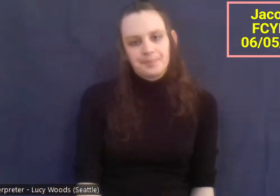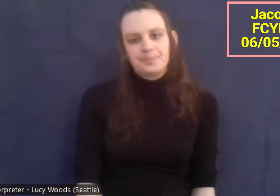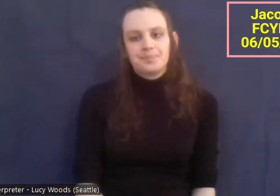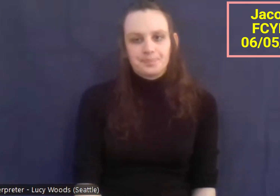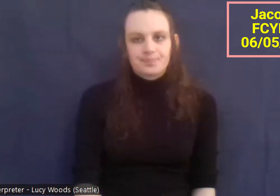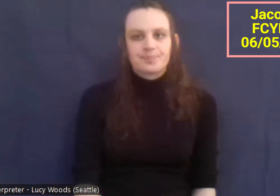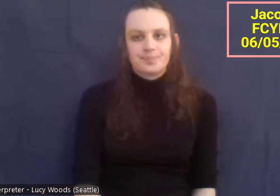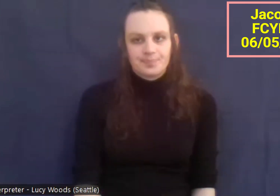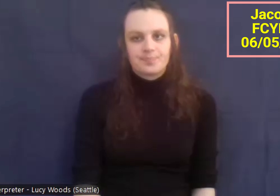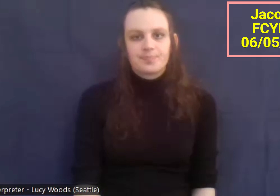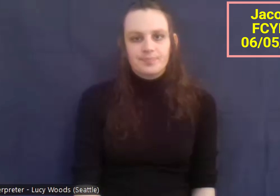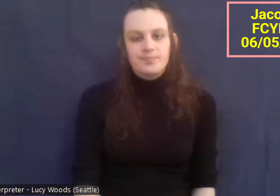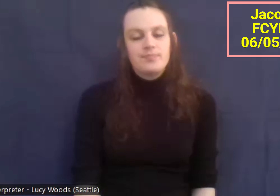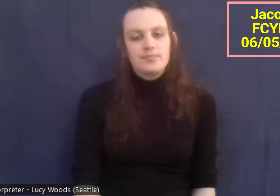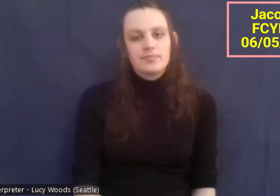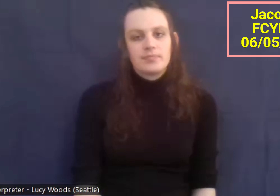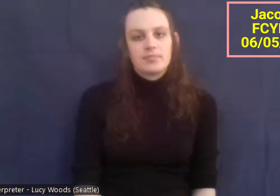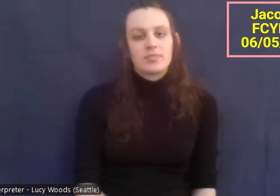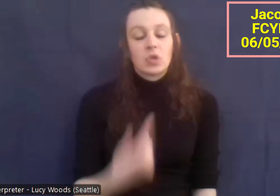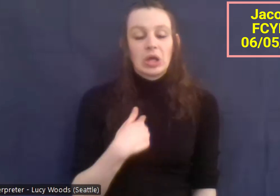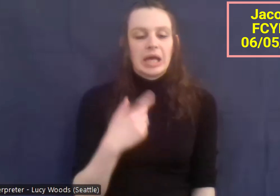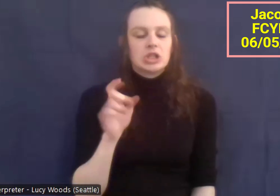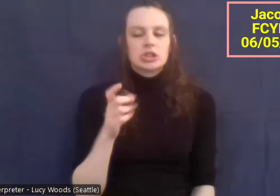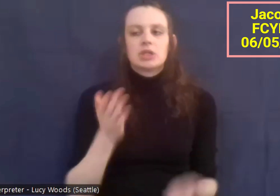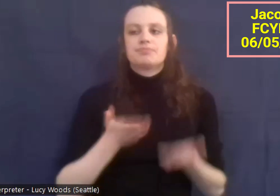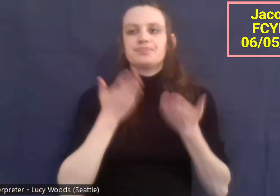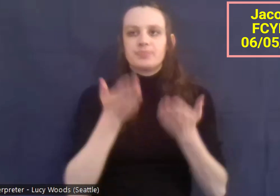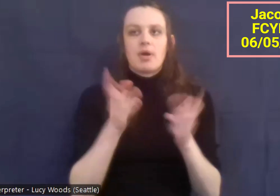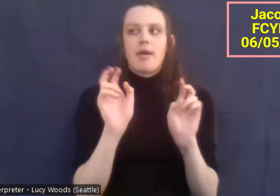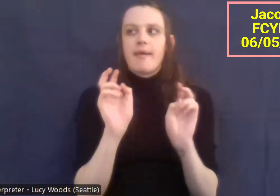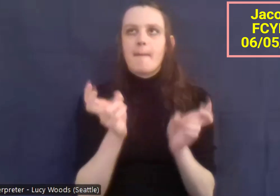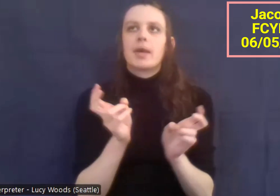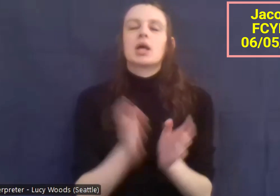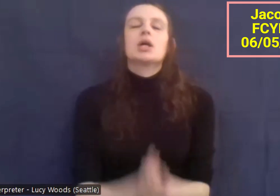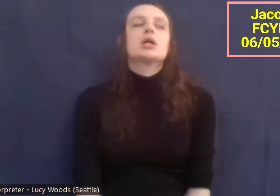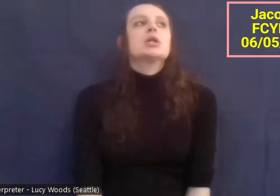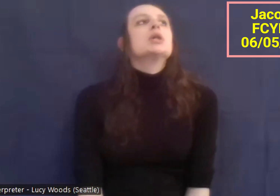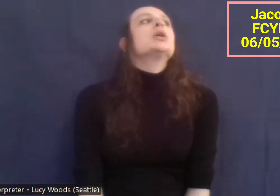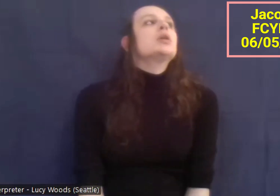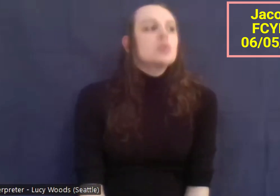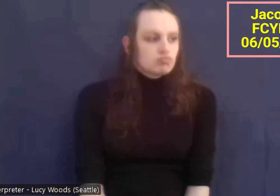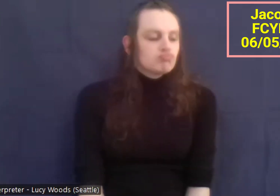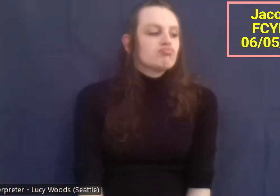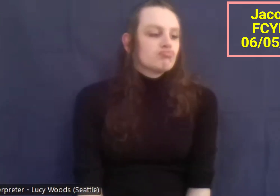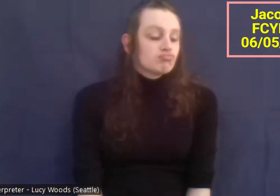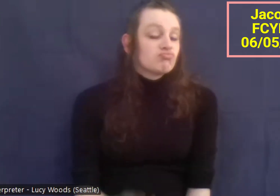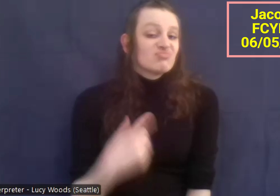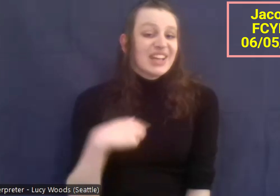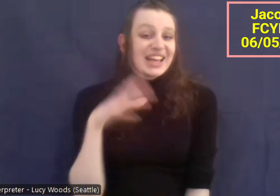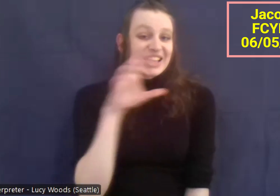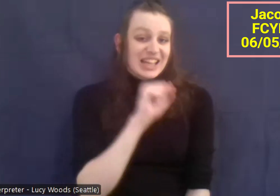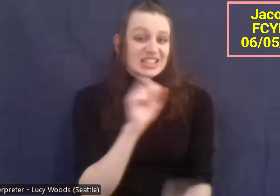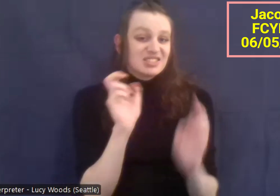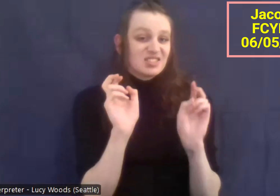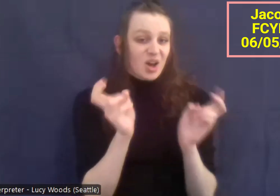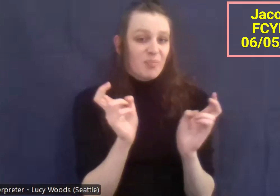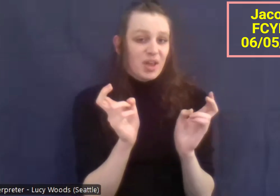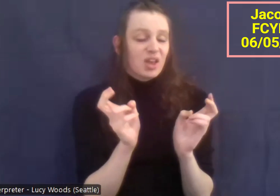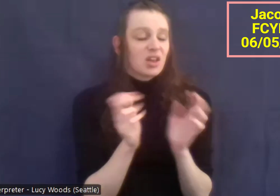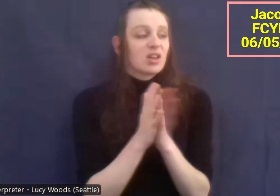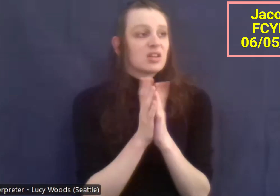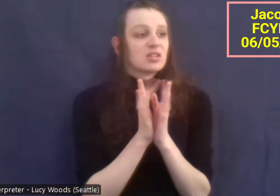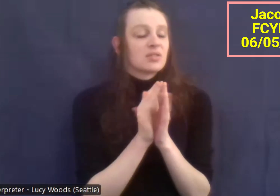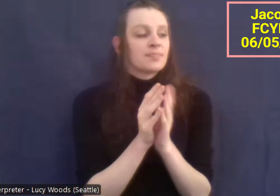so I was told that I'm supposed to introduce a topic. And I guess what I want the topic to be is the